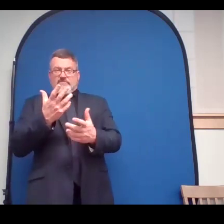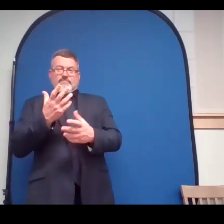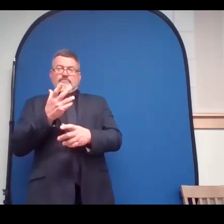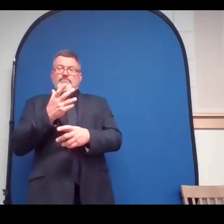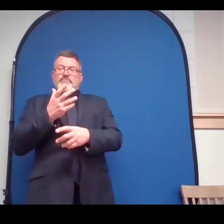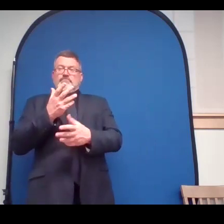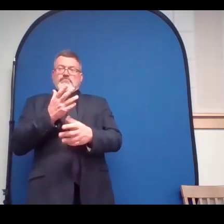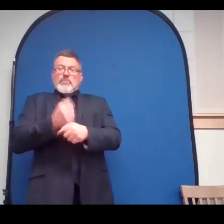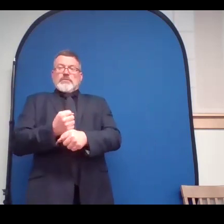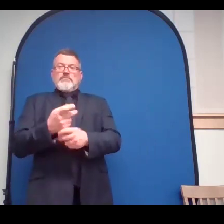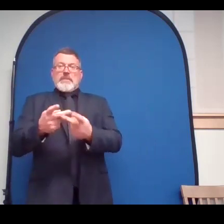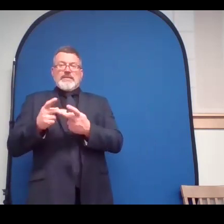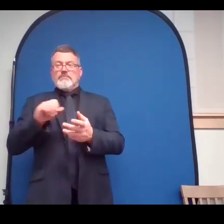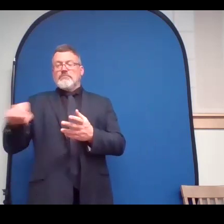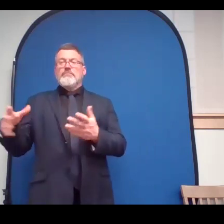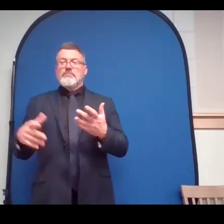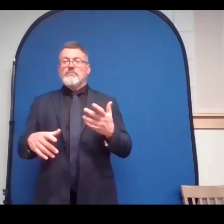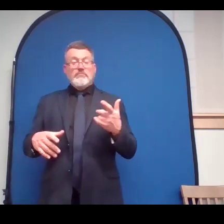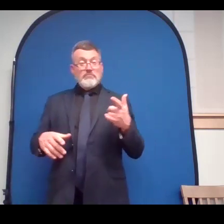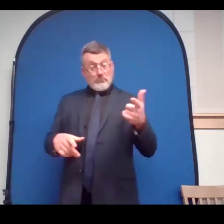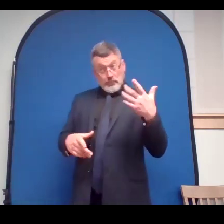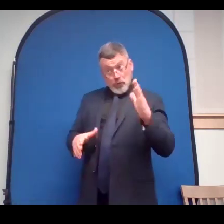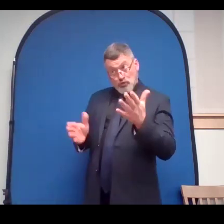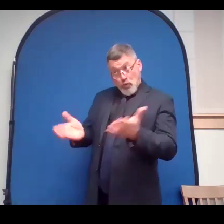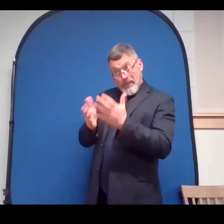Did you do any of those things?